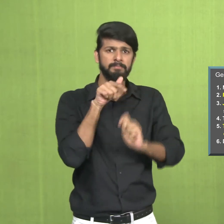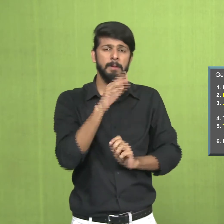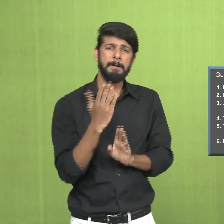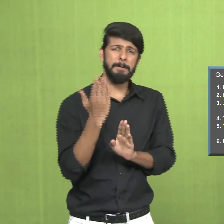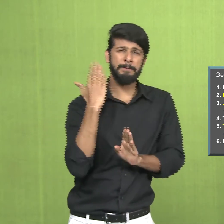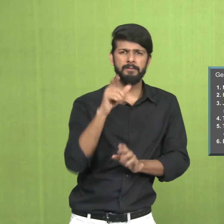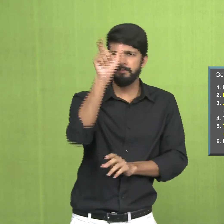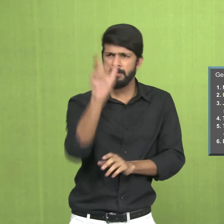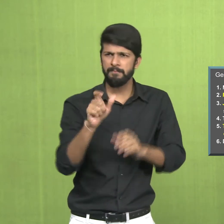And